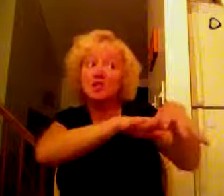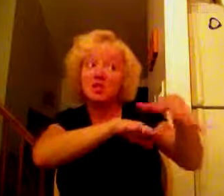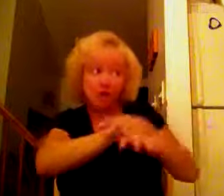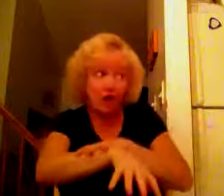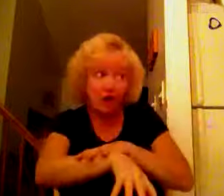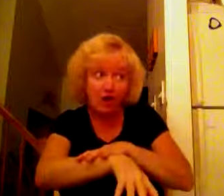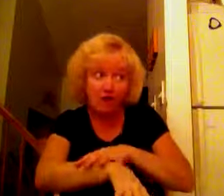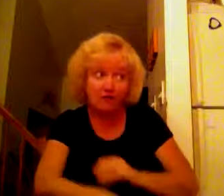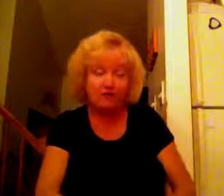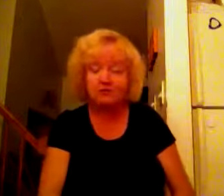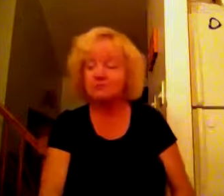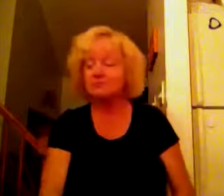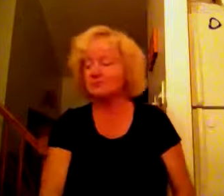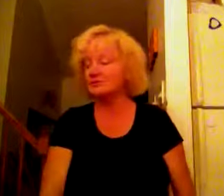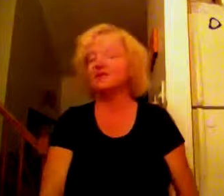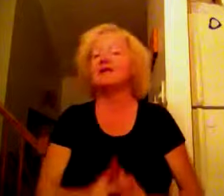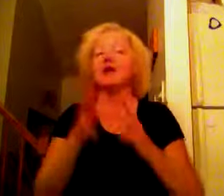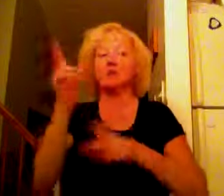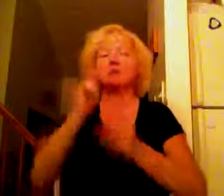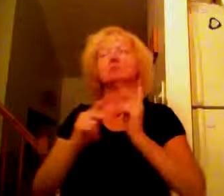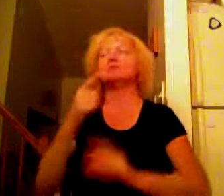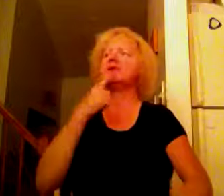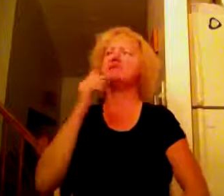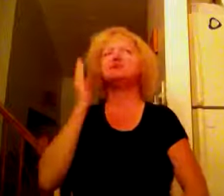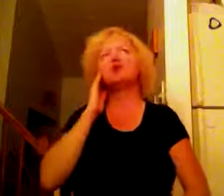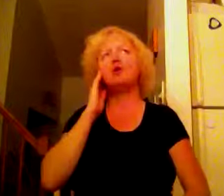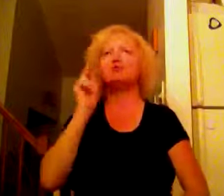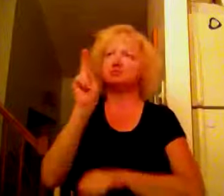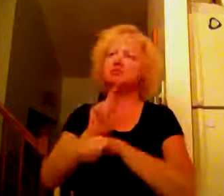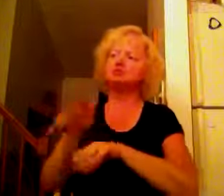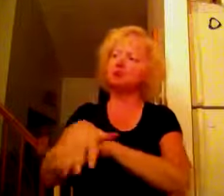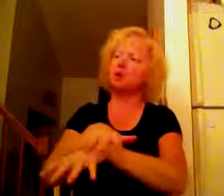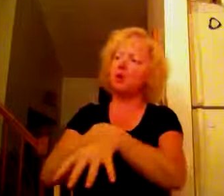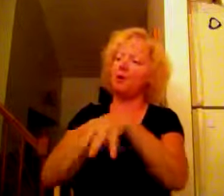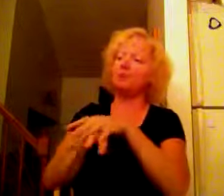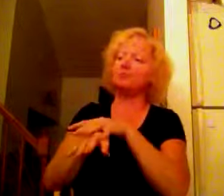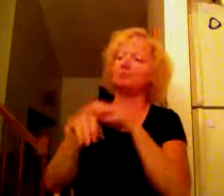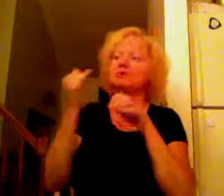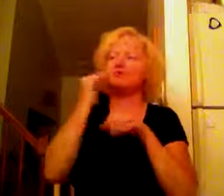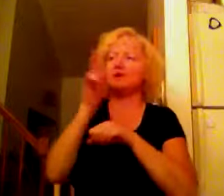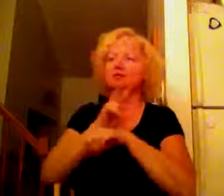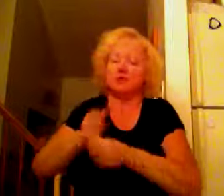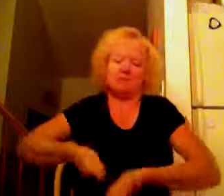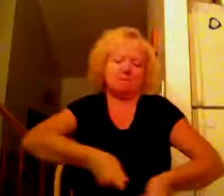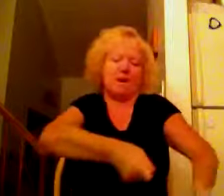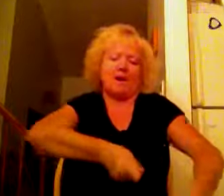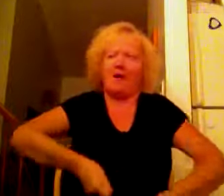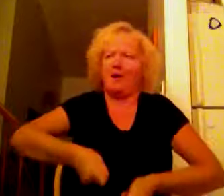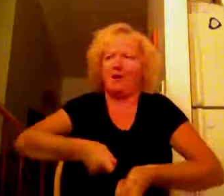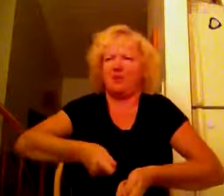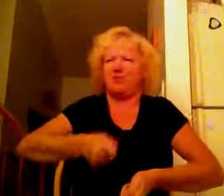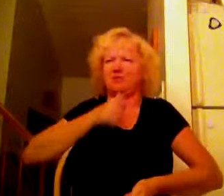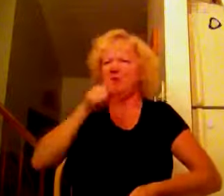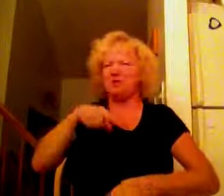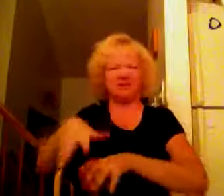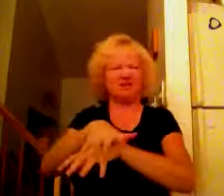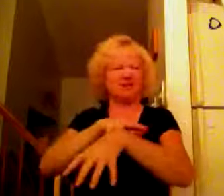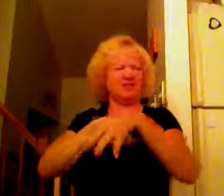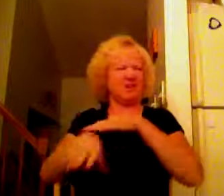business. Personally, a lot of people say, use gloves. But if I'm using a mop, I don't see where I should use gloves. This